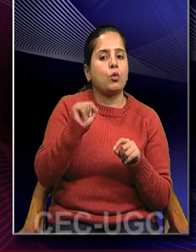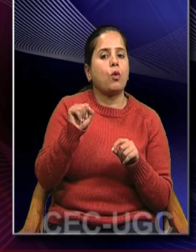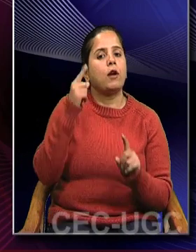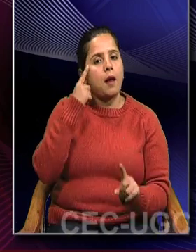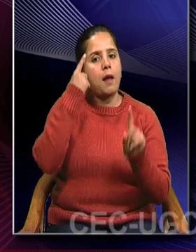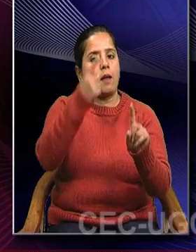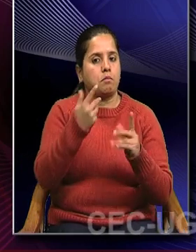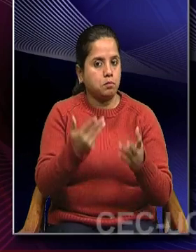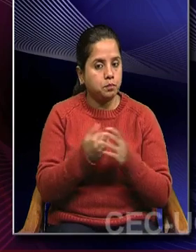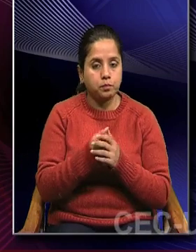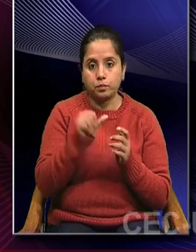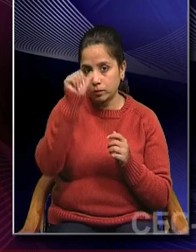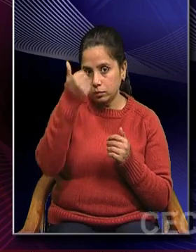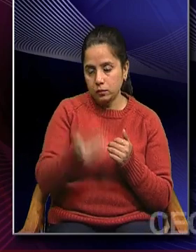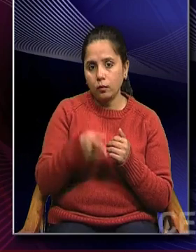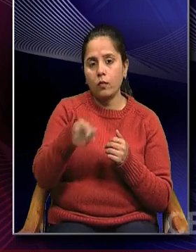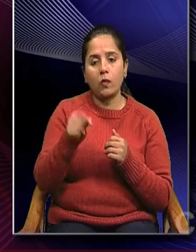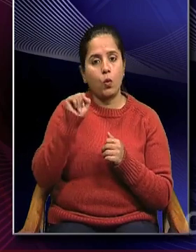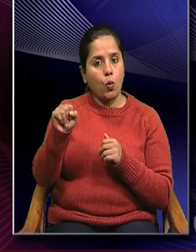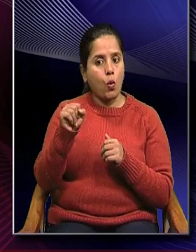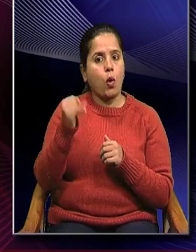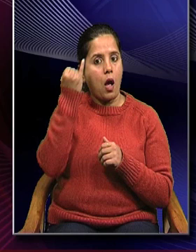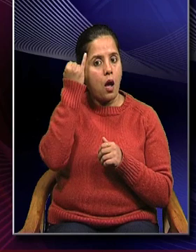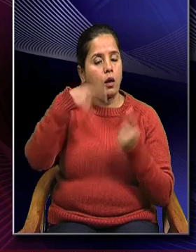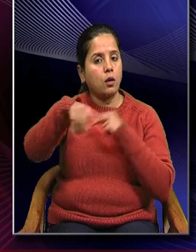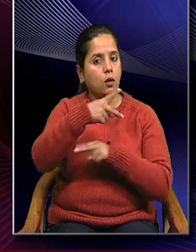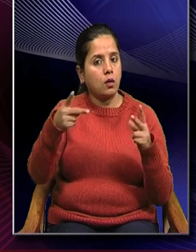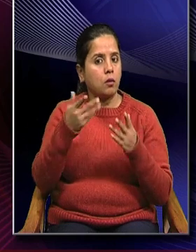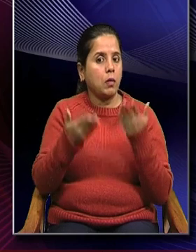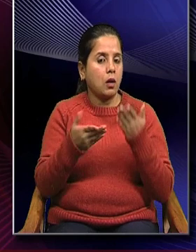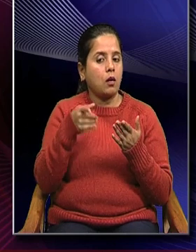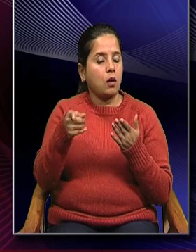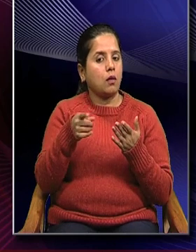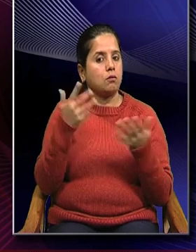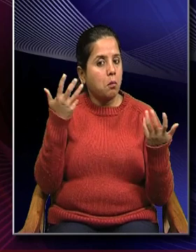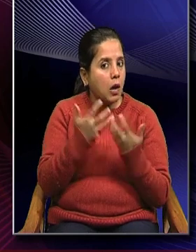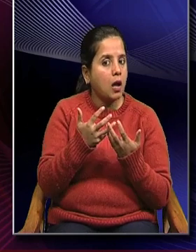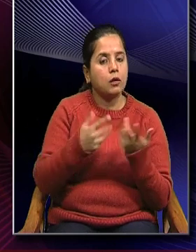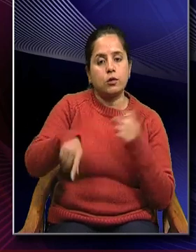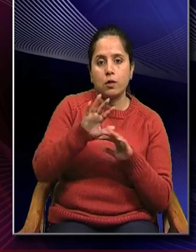purpose, so that India is ideologically in that sense attuned